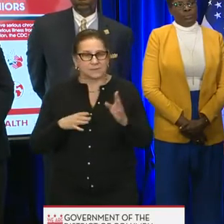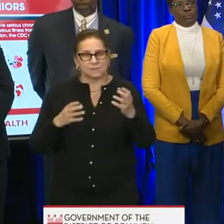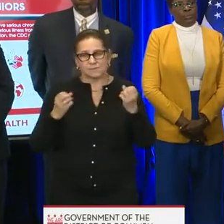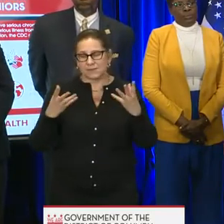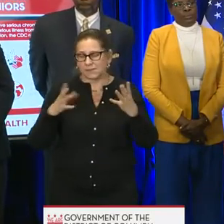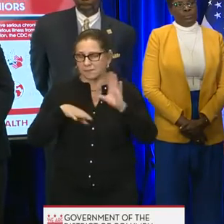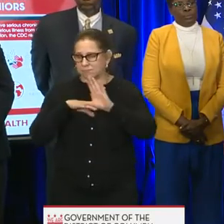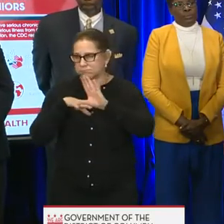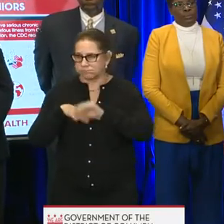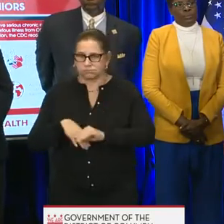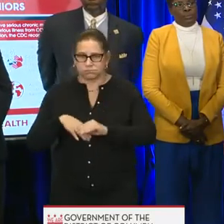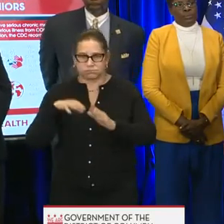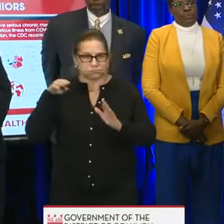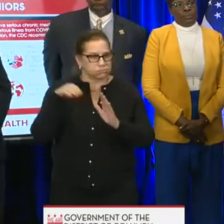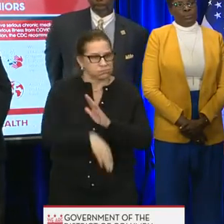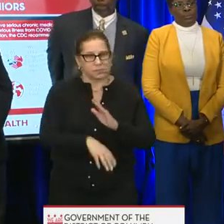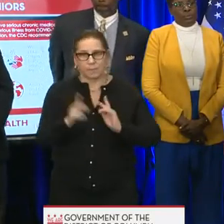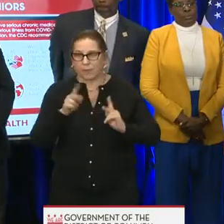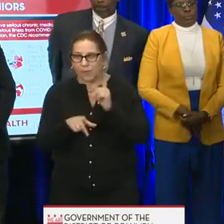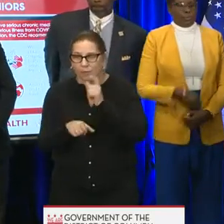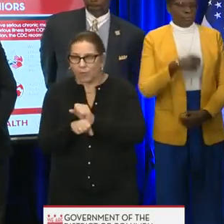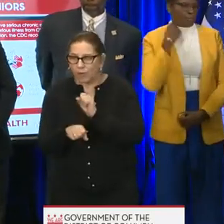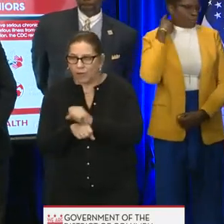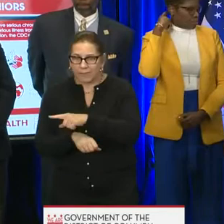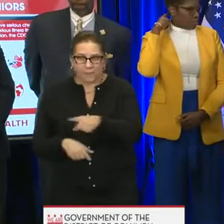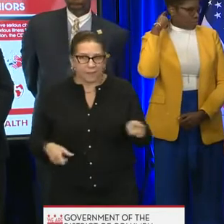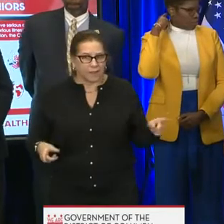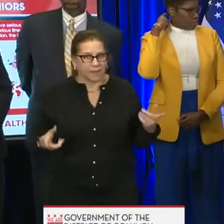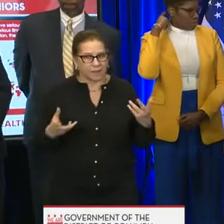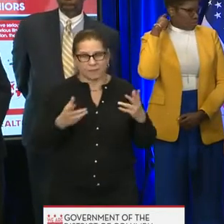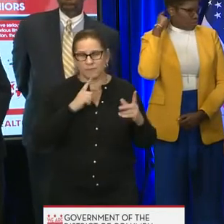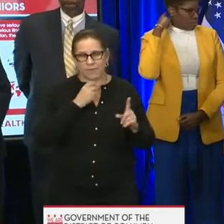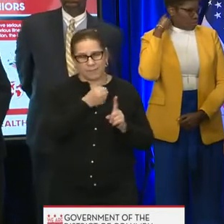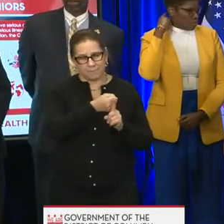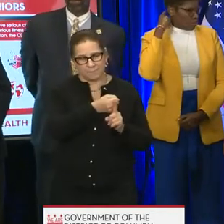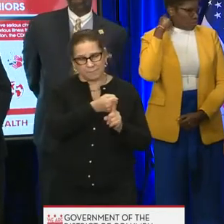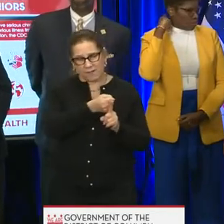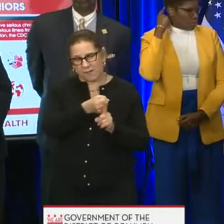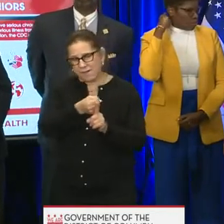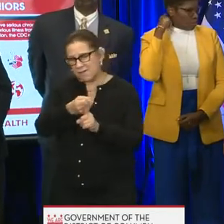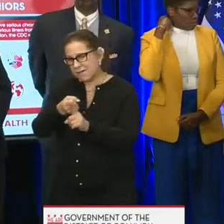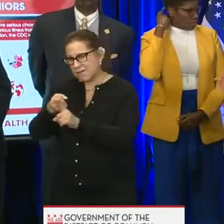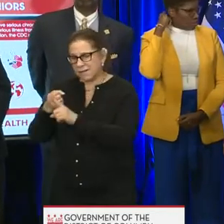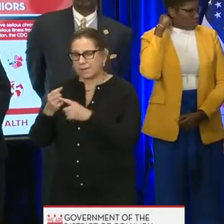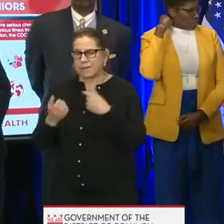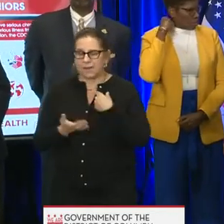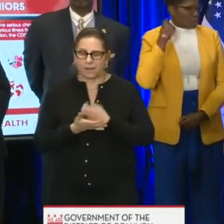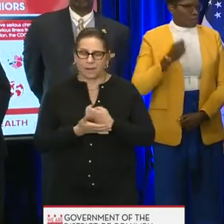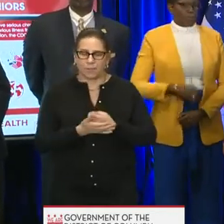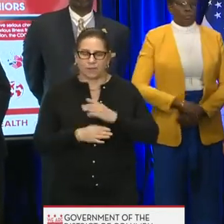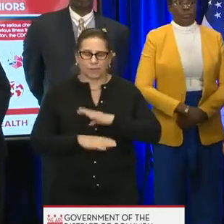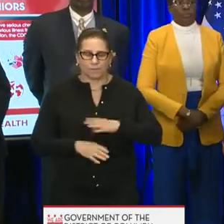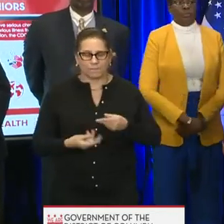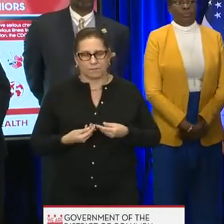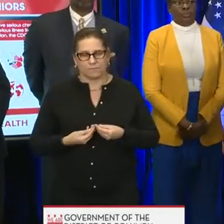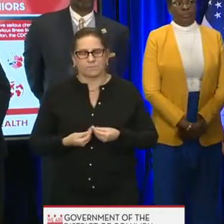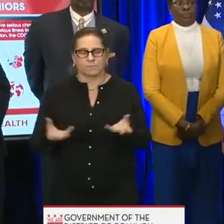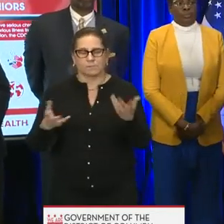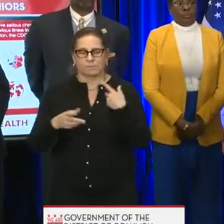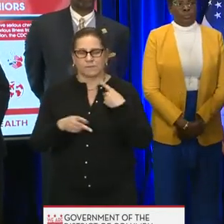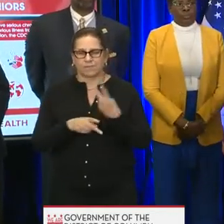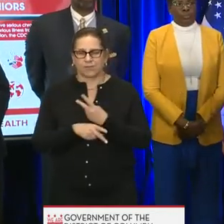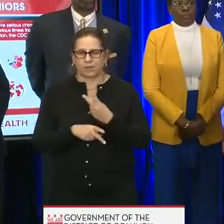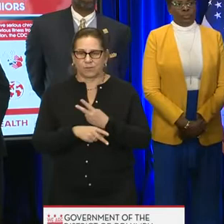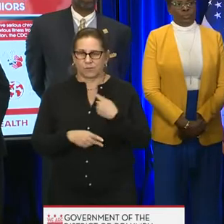well. So any type of relief will be helpful. For those people, we think that we have what we need from